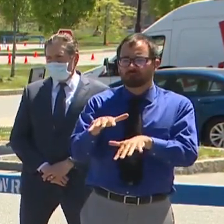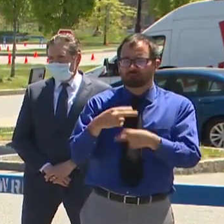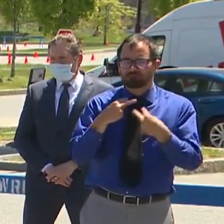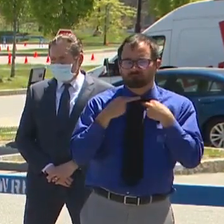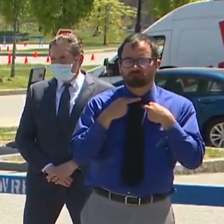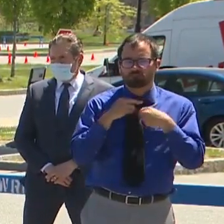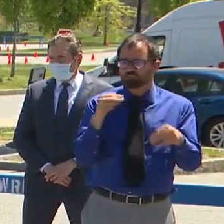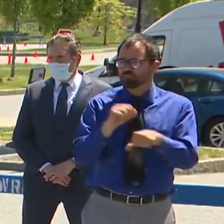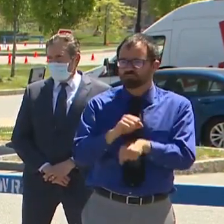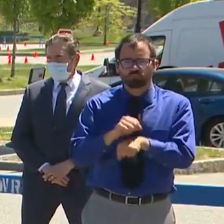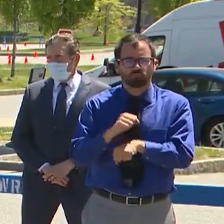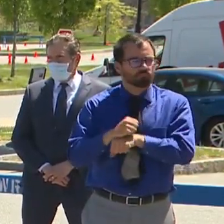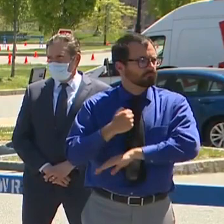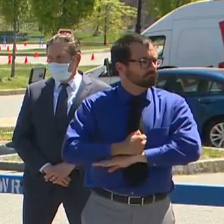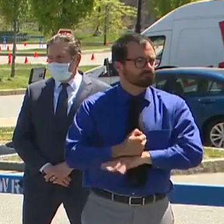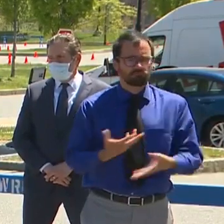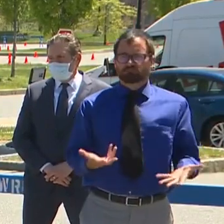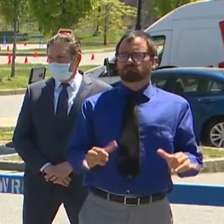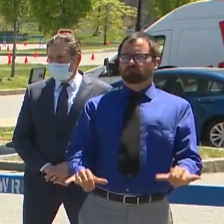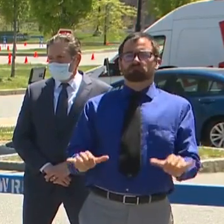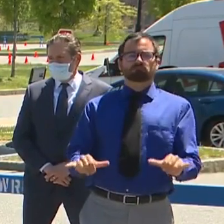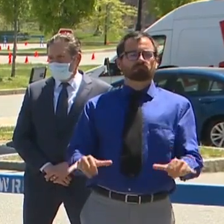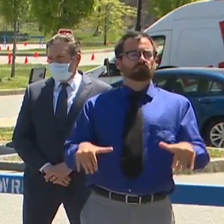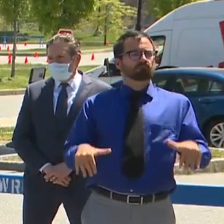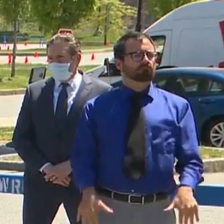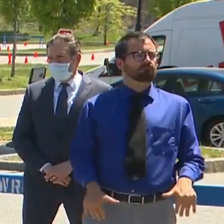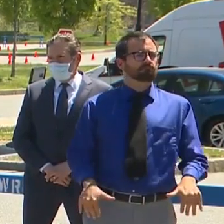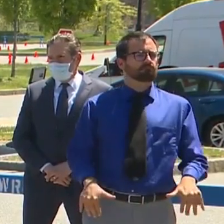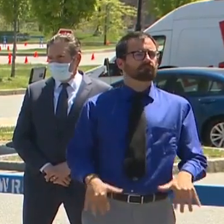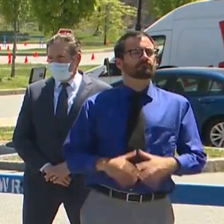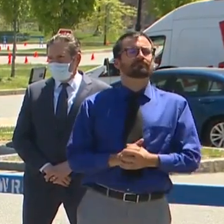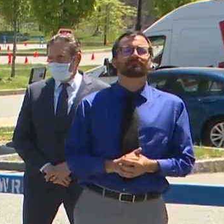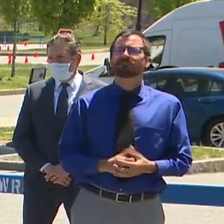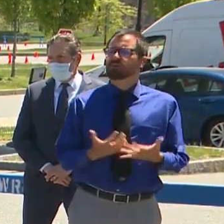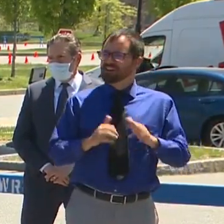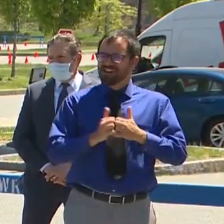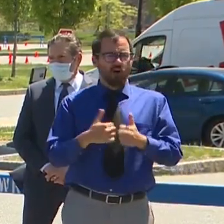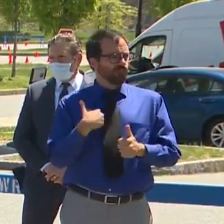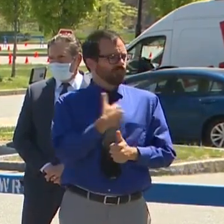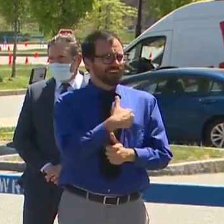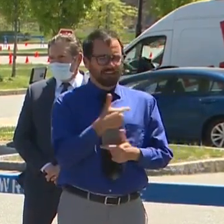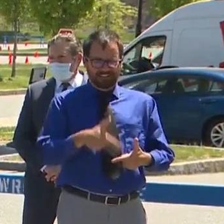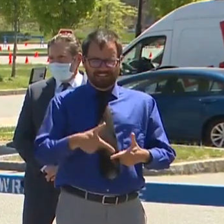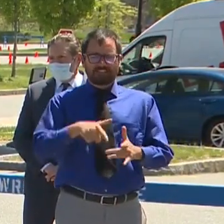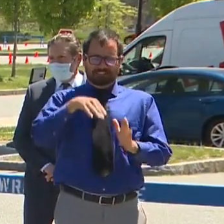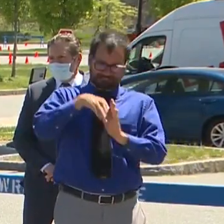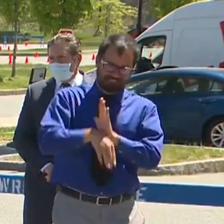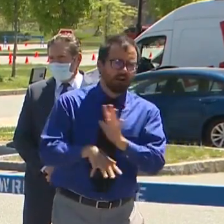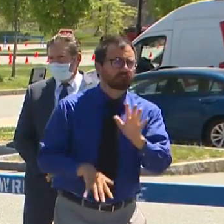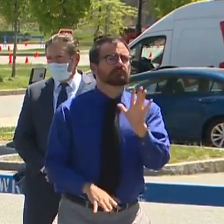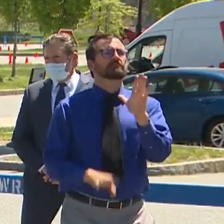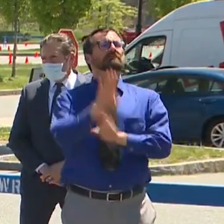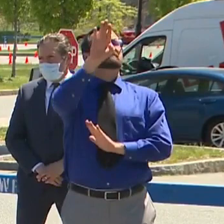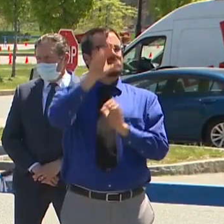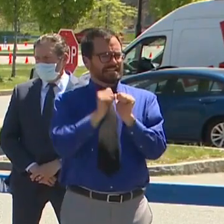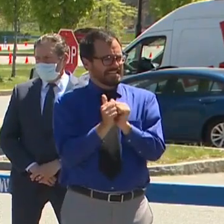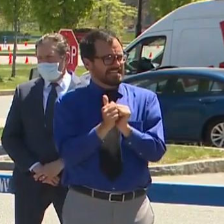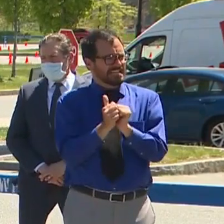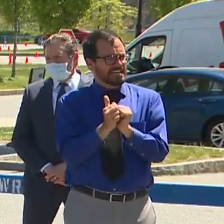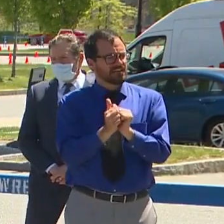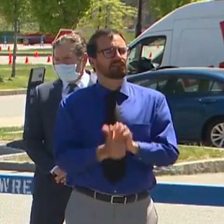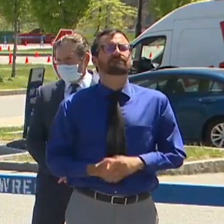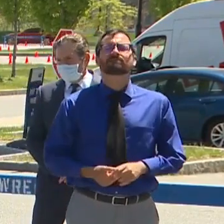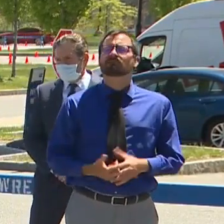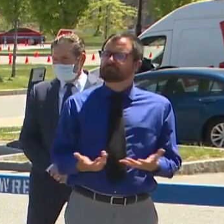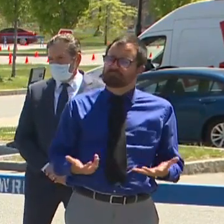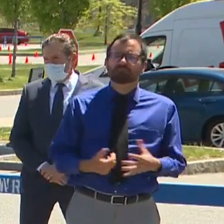sure we will ever begin to heal from the tragedy and losses of the nursing homes that has caused so much loss